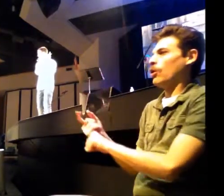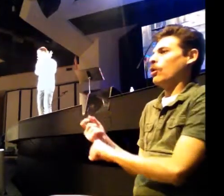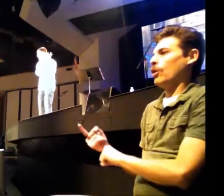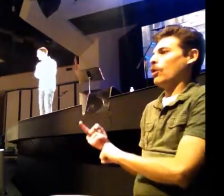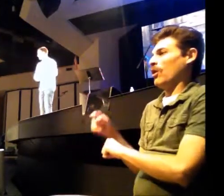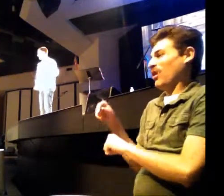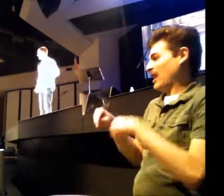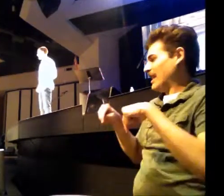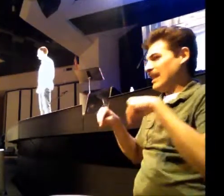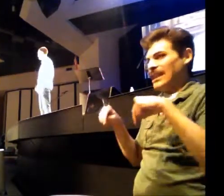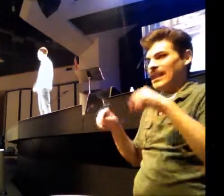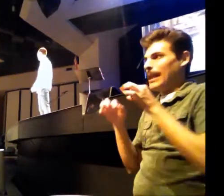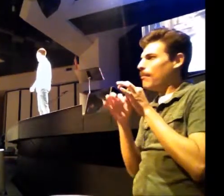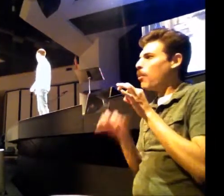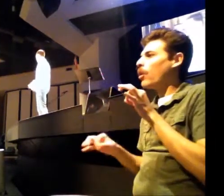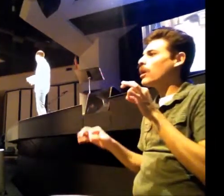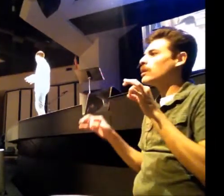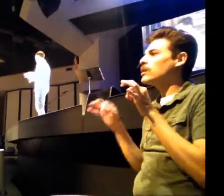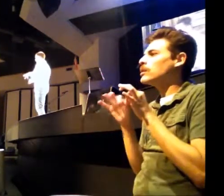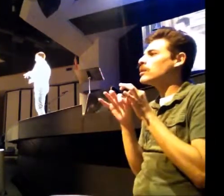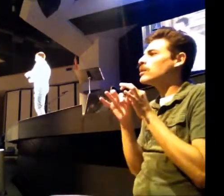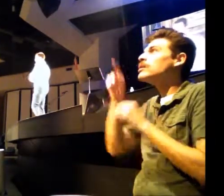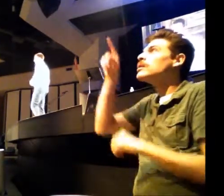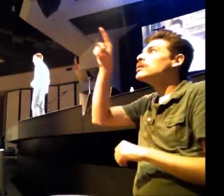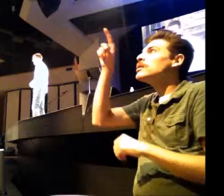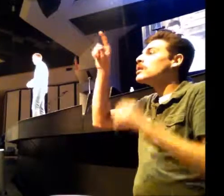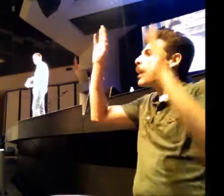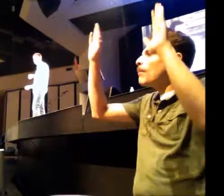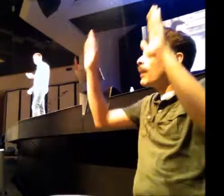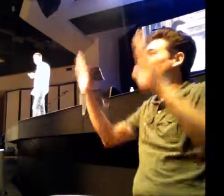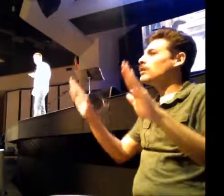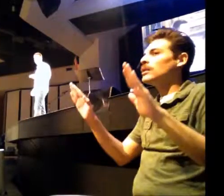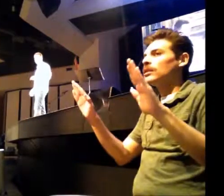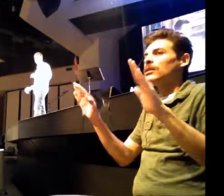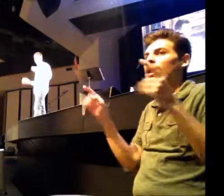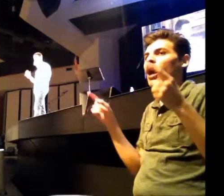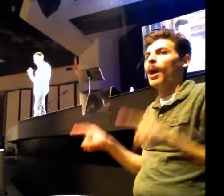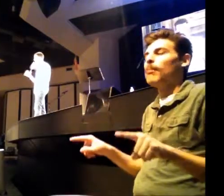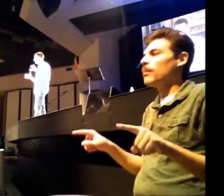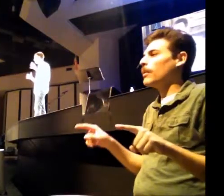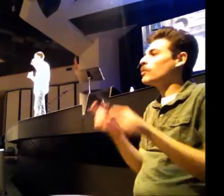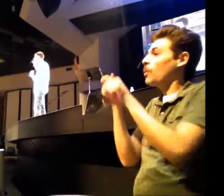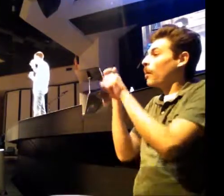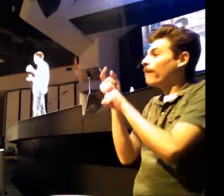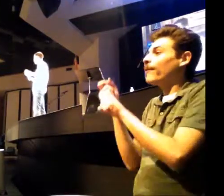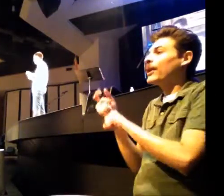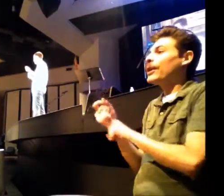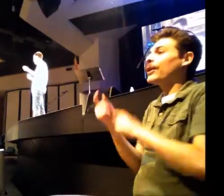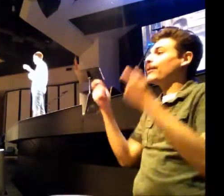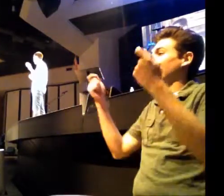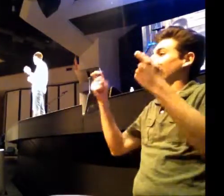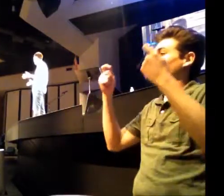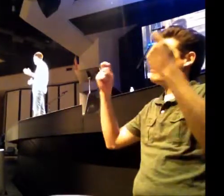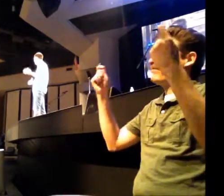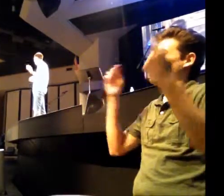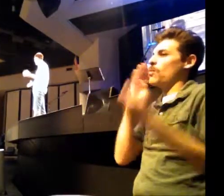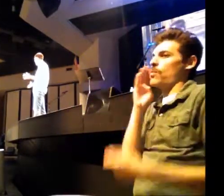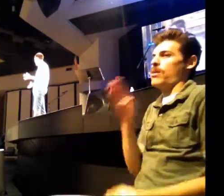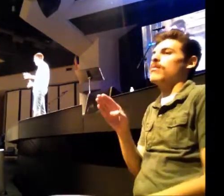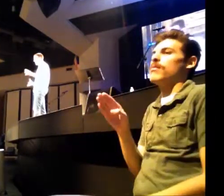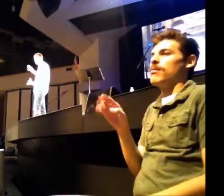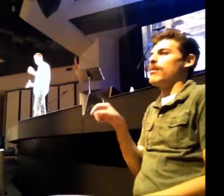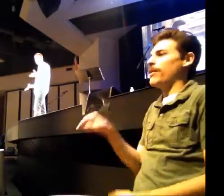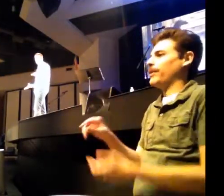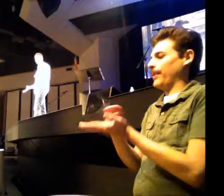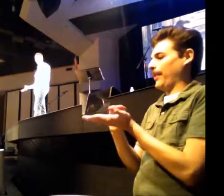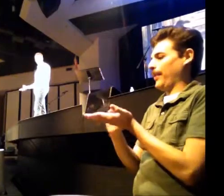significance. Something amazing has happened here. And this is how we're going to celebrate this. Every year, we will celebrate the feast, the festival of unleavened